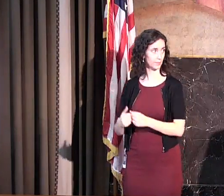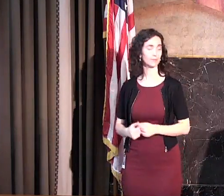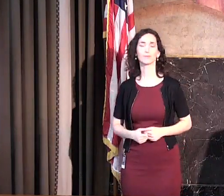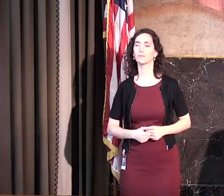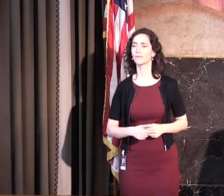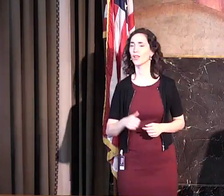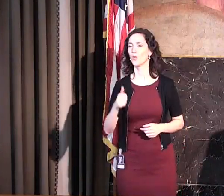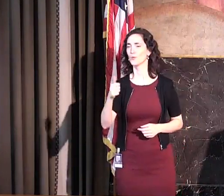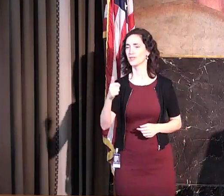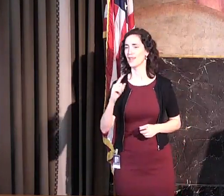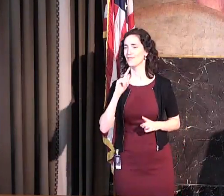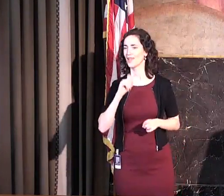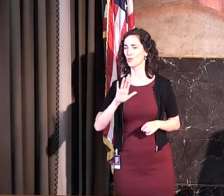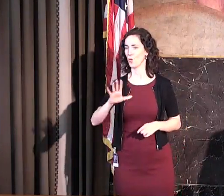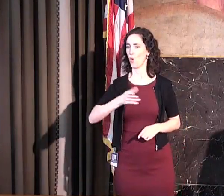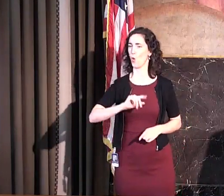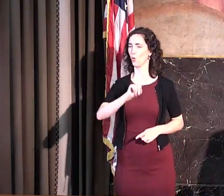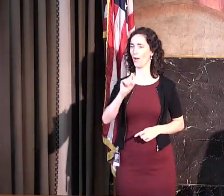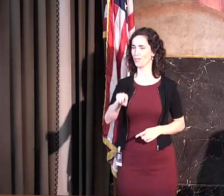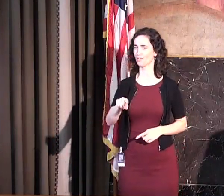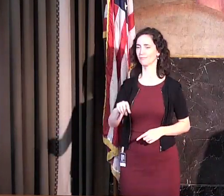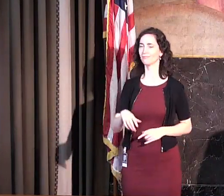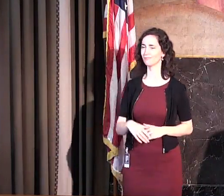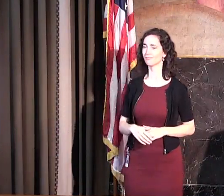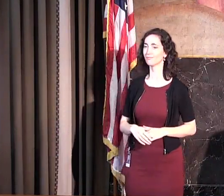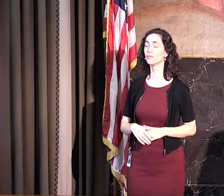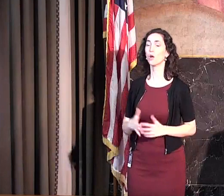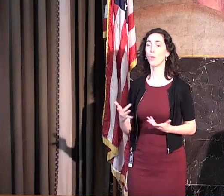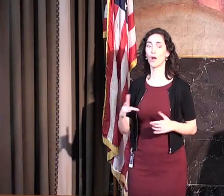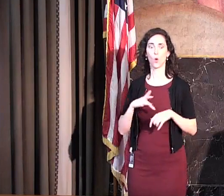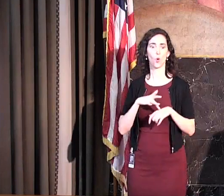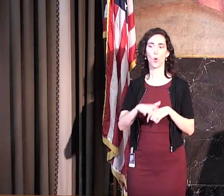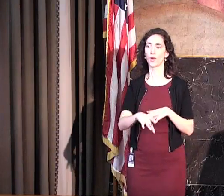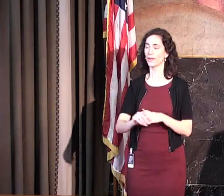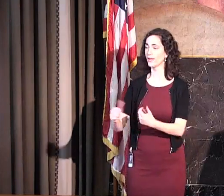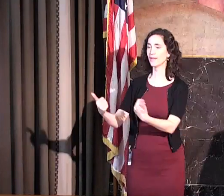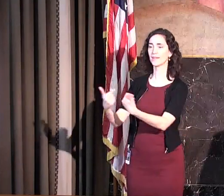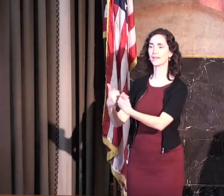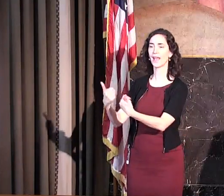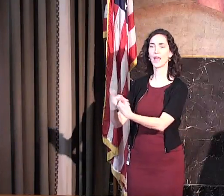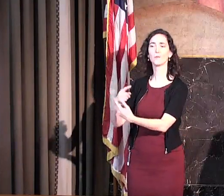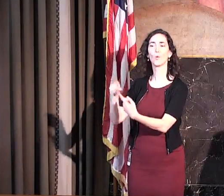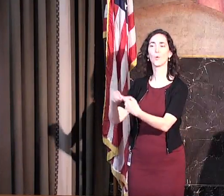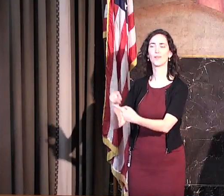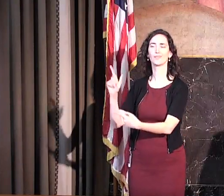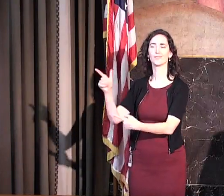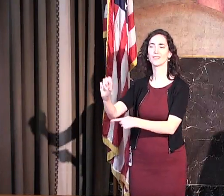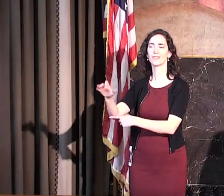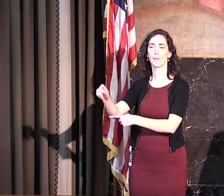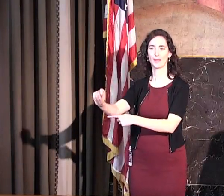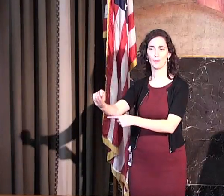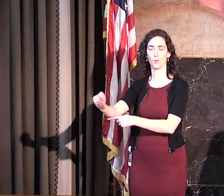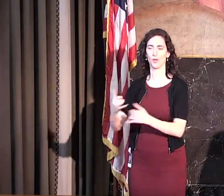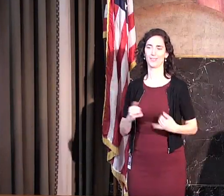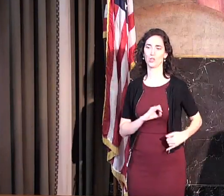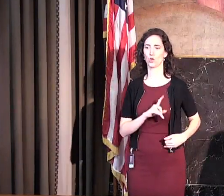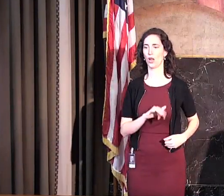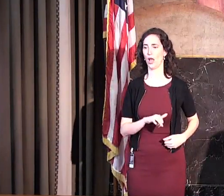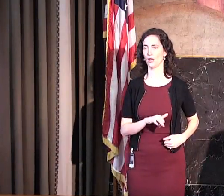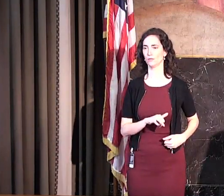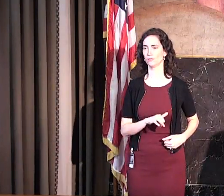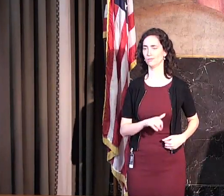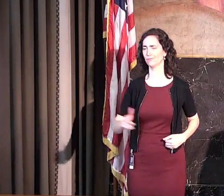question. It's too early to know because the game is scheduled in early September. It is the middle of July. I